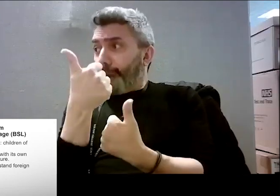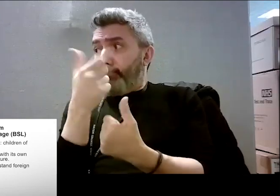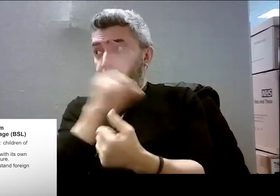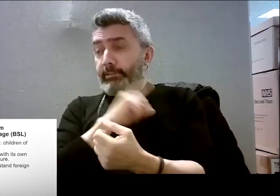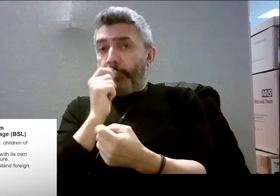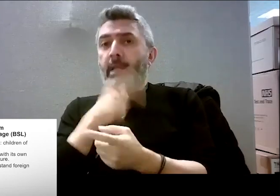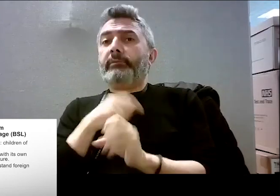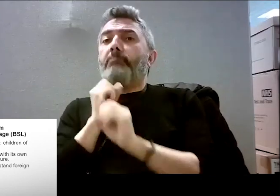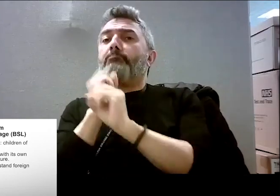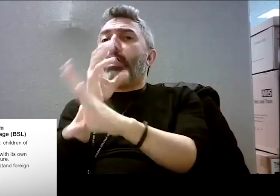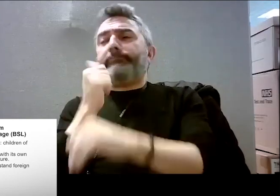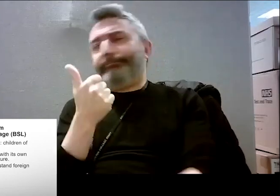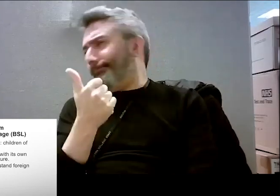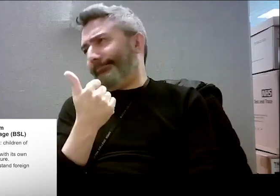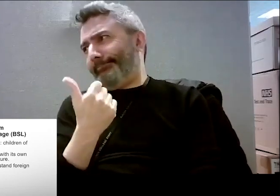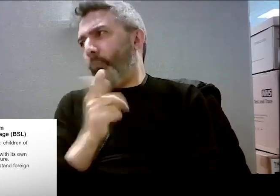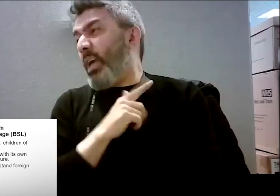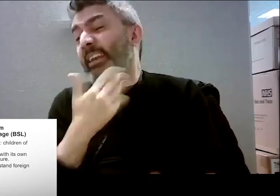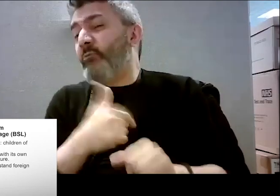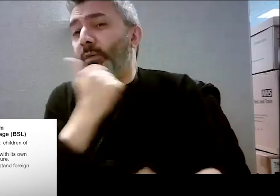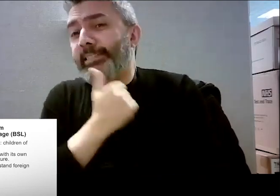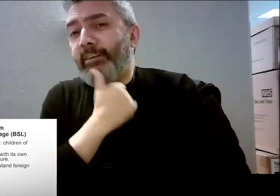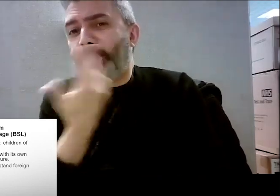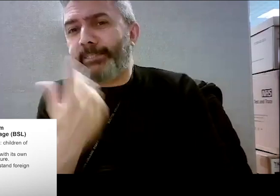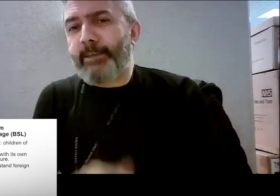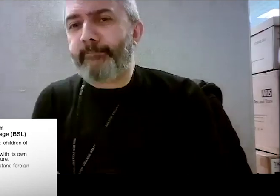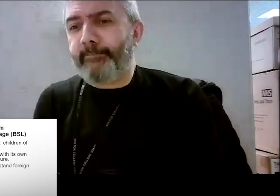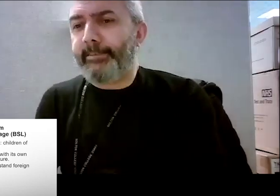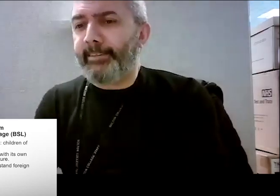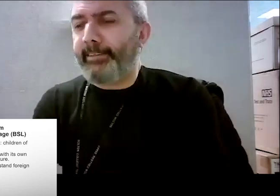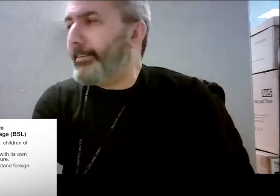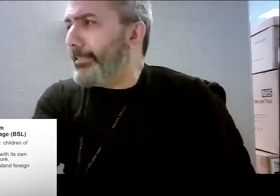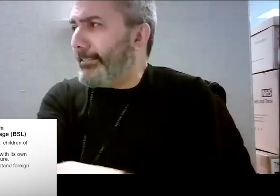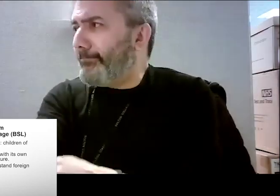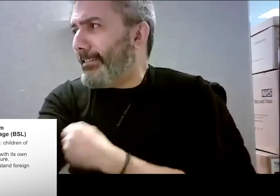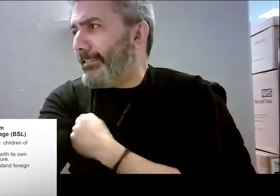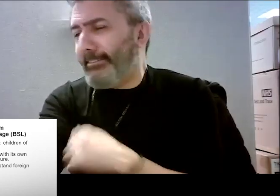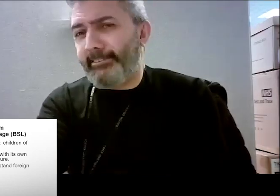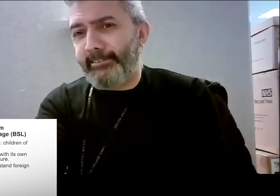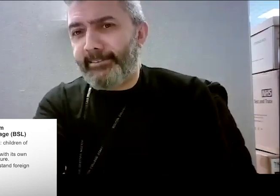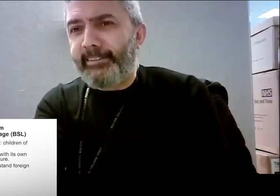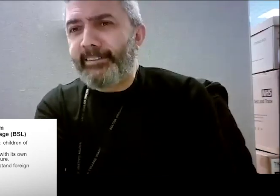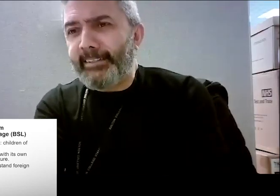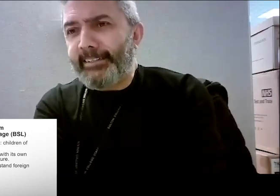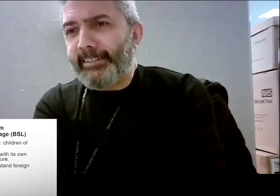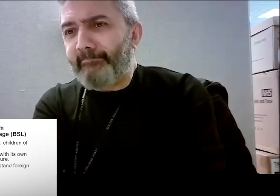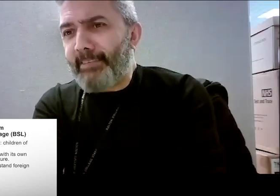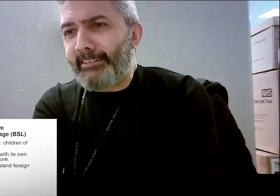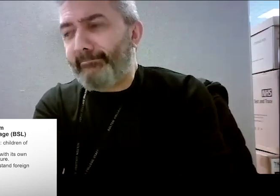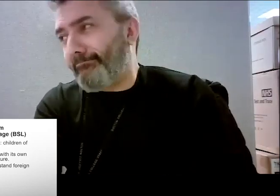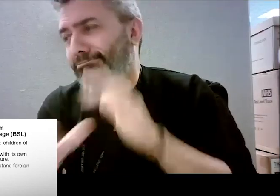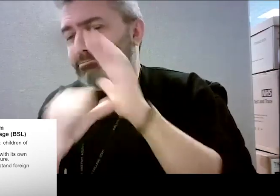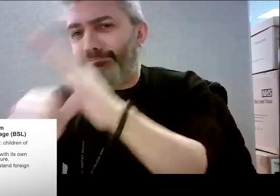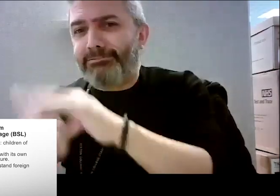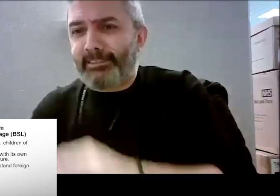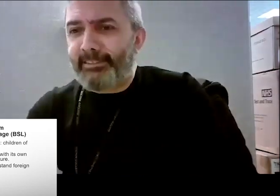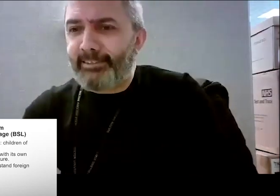recently. I can understand it, but I can't actually sign very much of it at the moment. It's